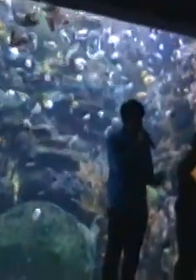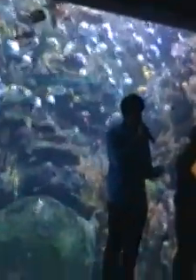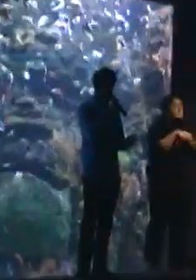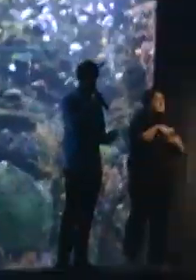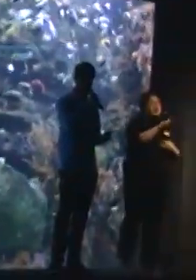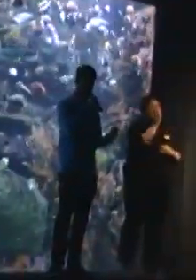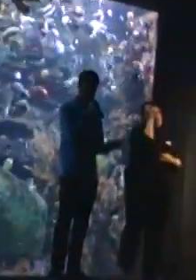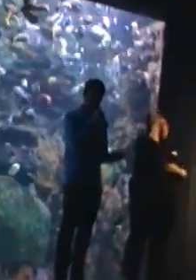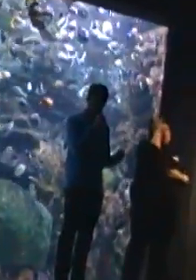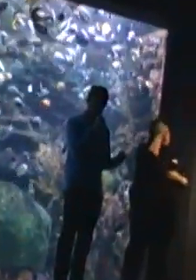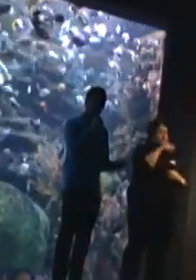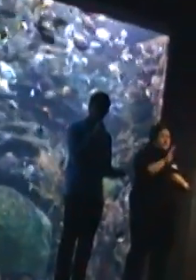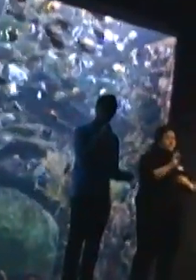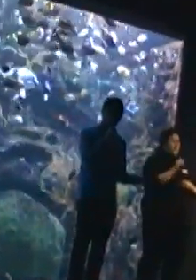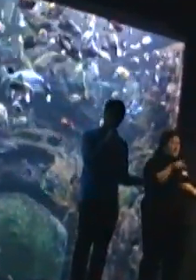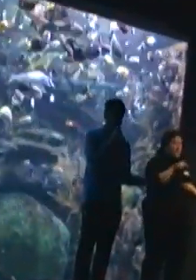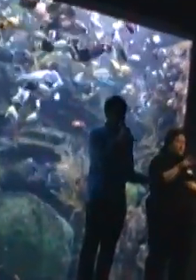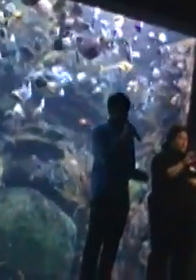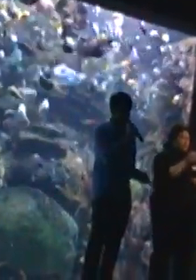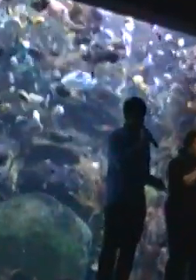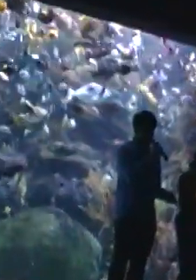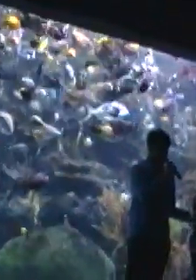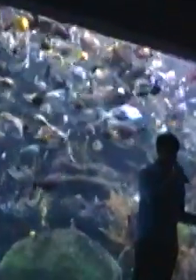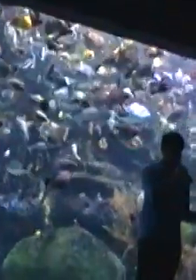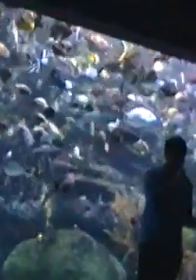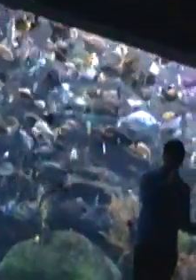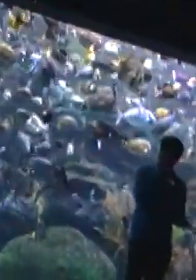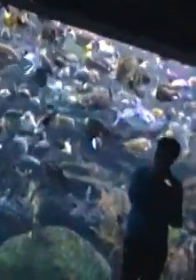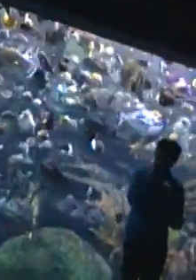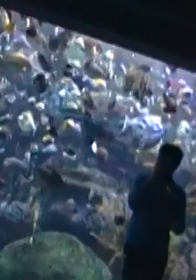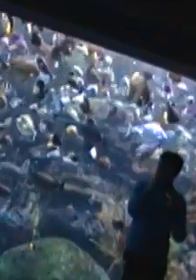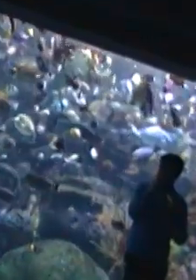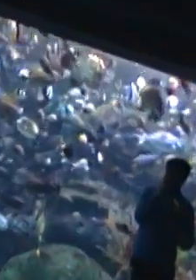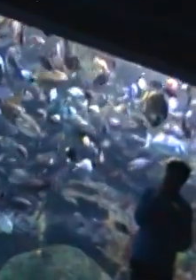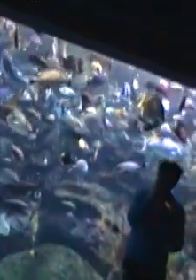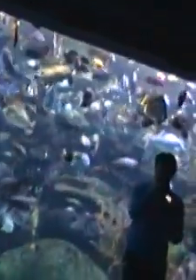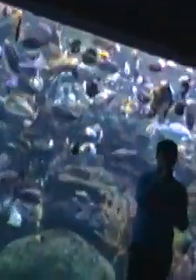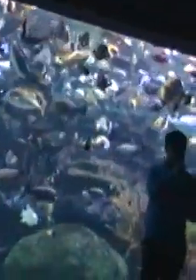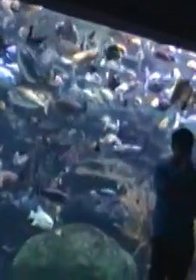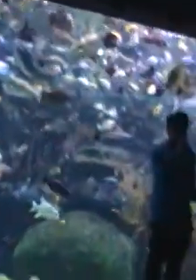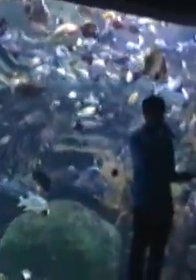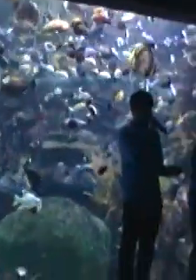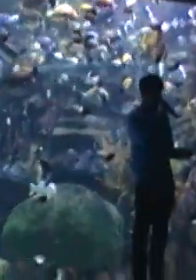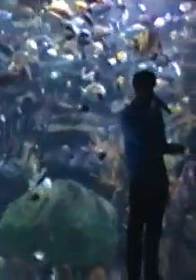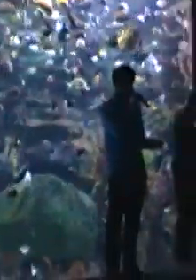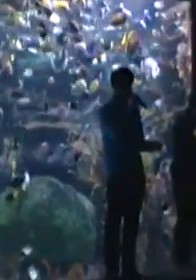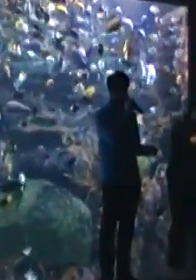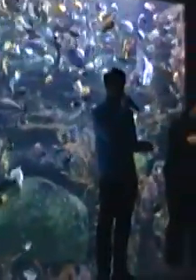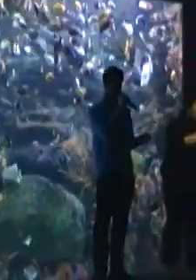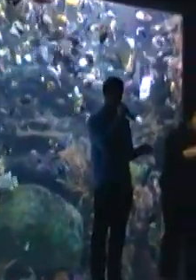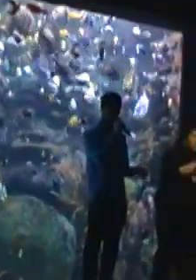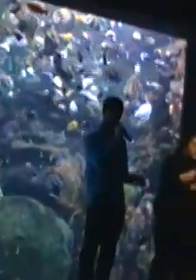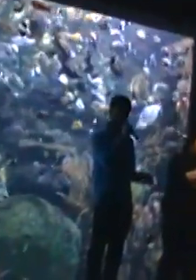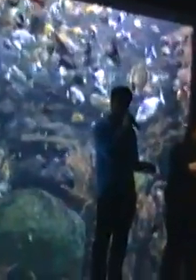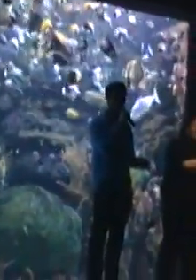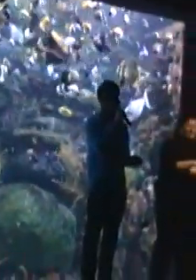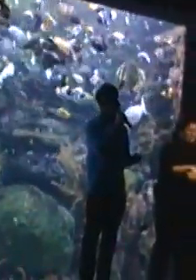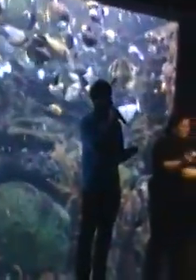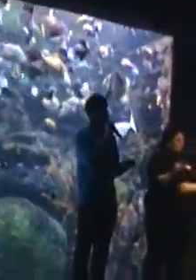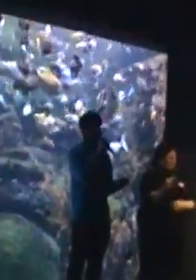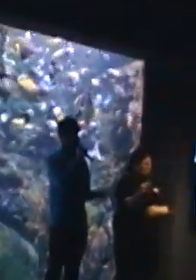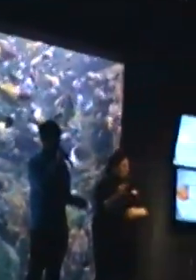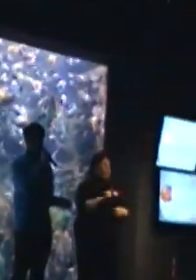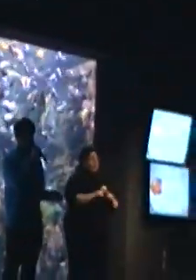Now, it's not like the ocean is known for its rolling fields of lettuce and bok choy. Typically, in the wild, they've eaten things like